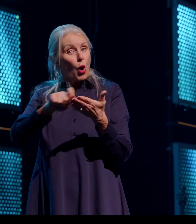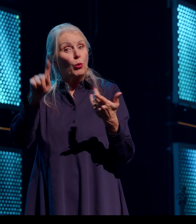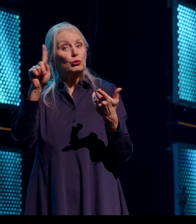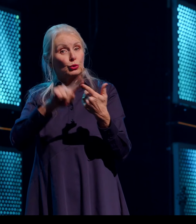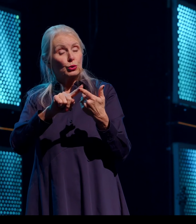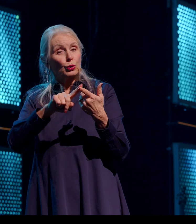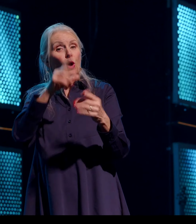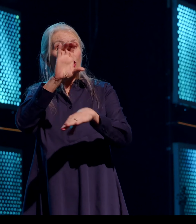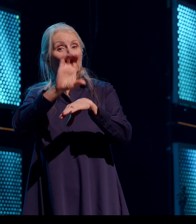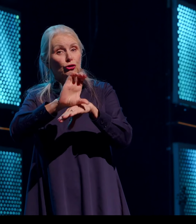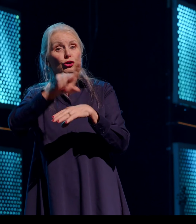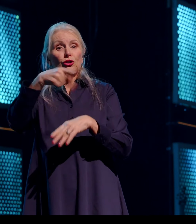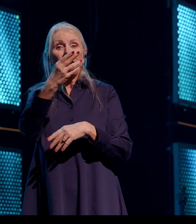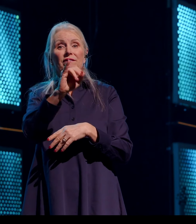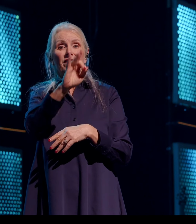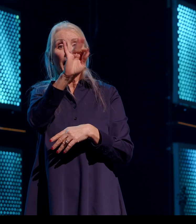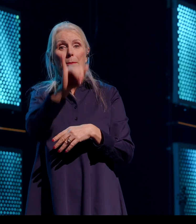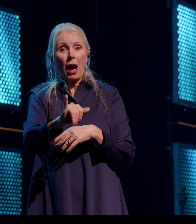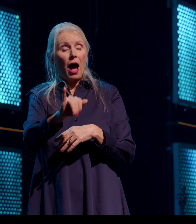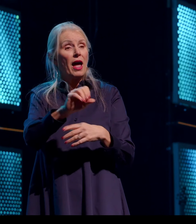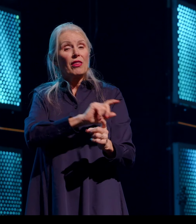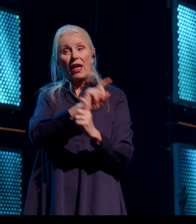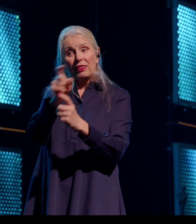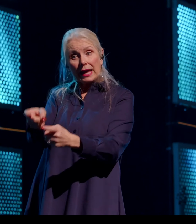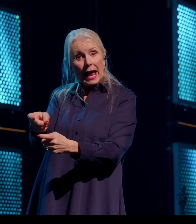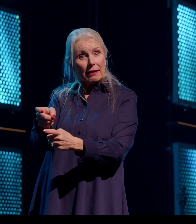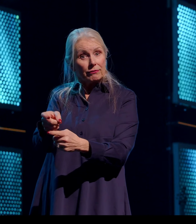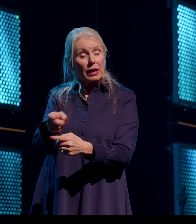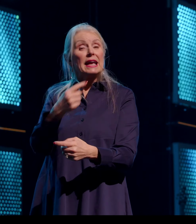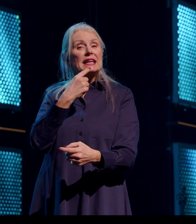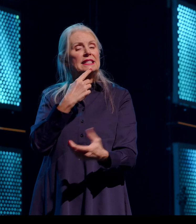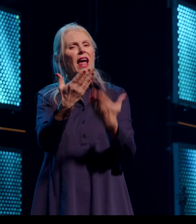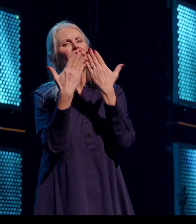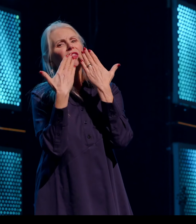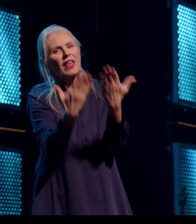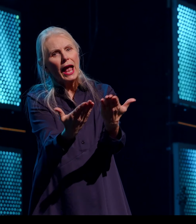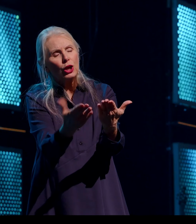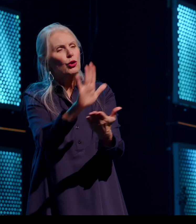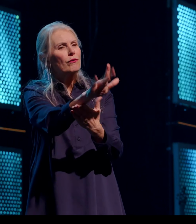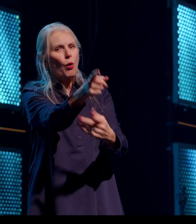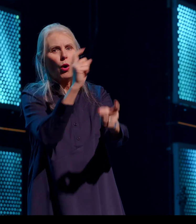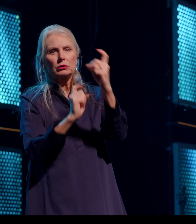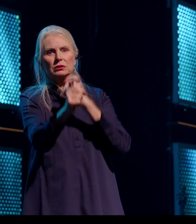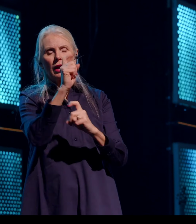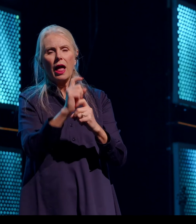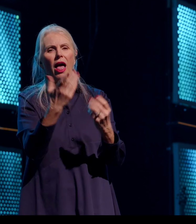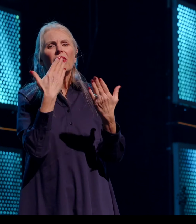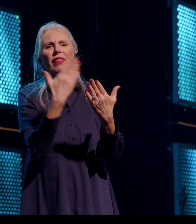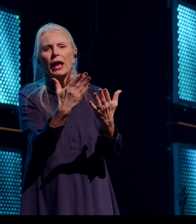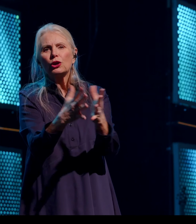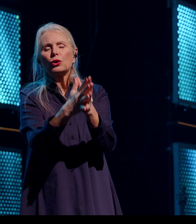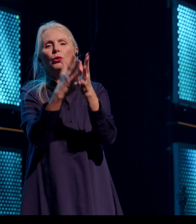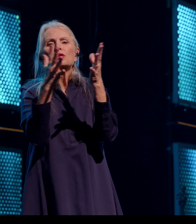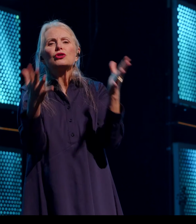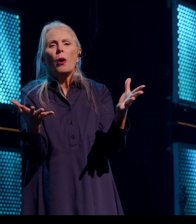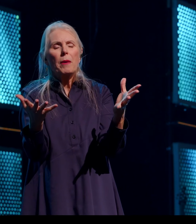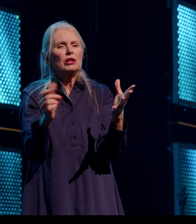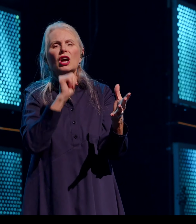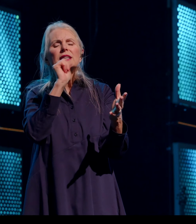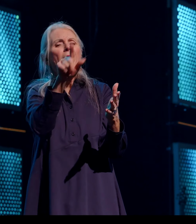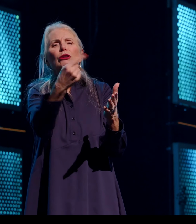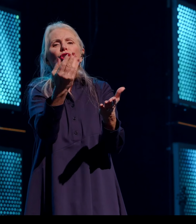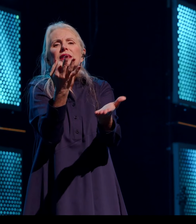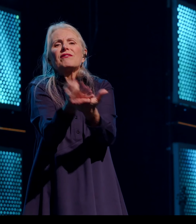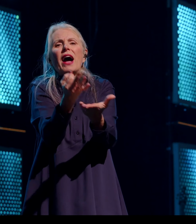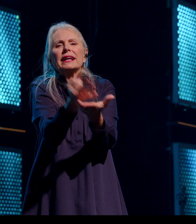gift that they gave to him. Thank you for your donation. So much more than just a thank you letter for a financial